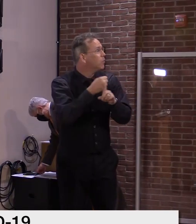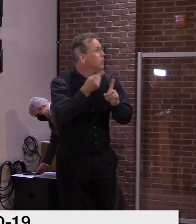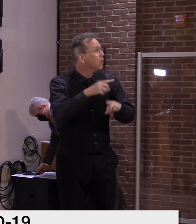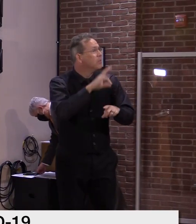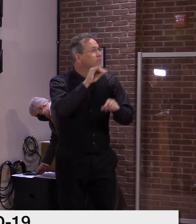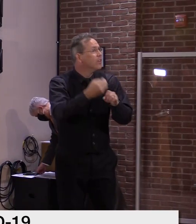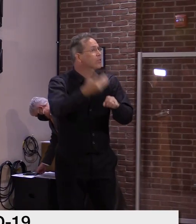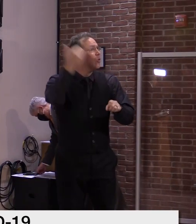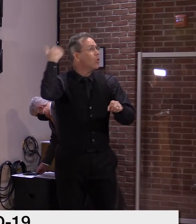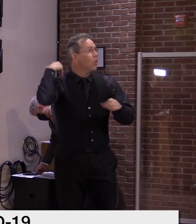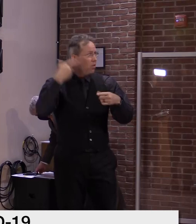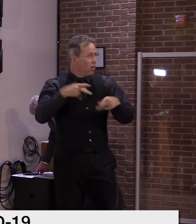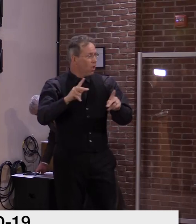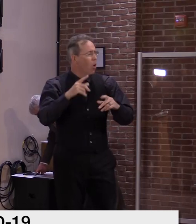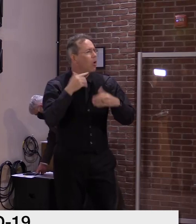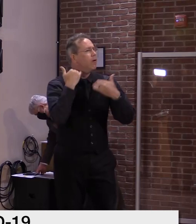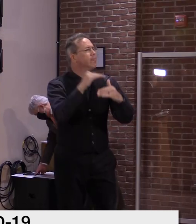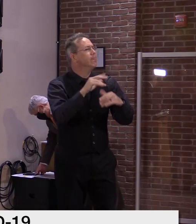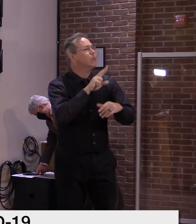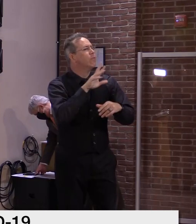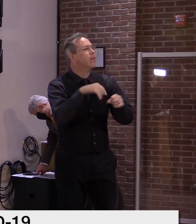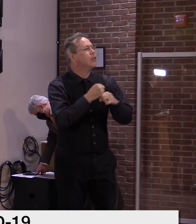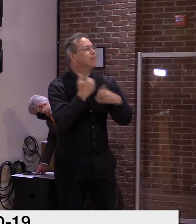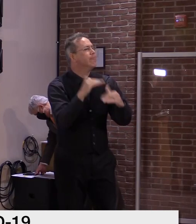but I'll be signing that one.